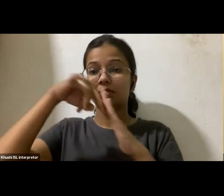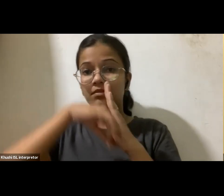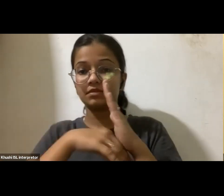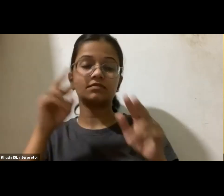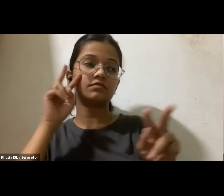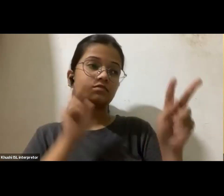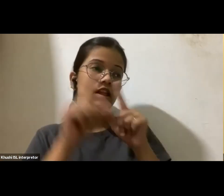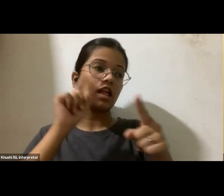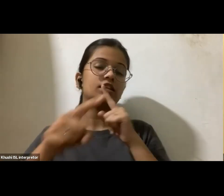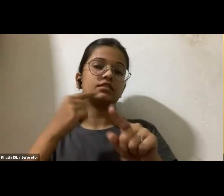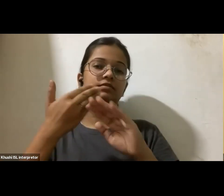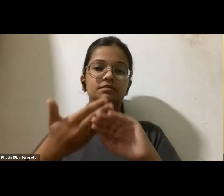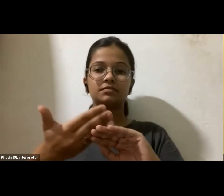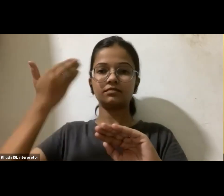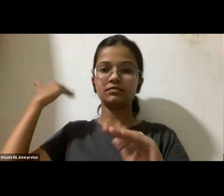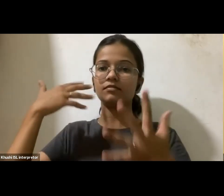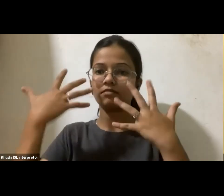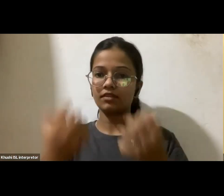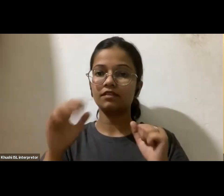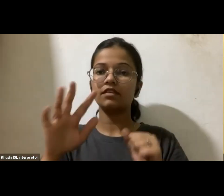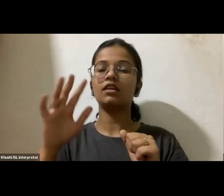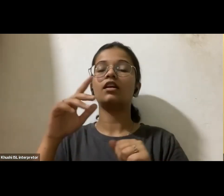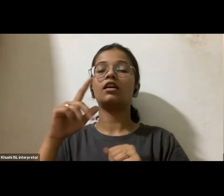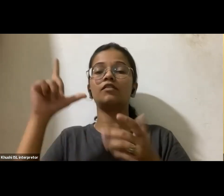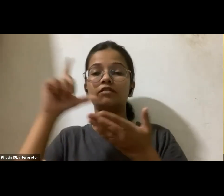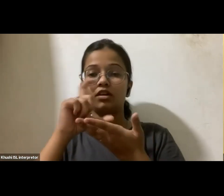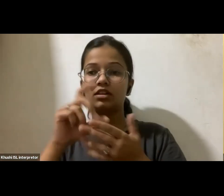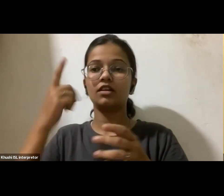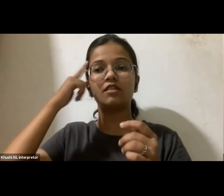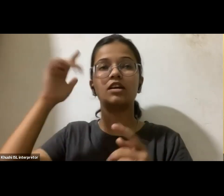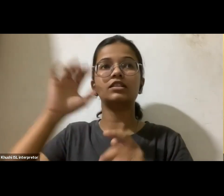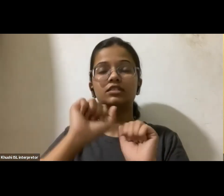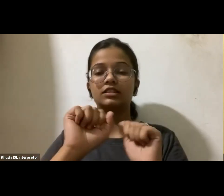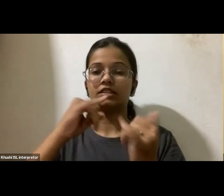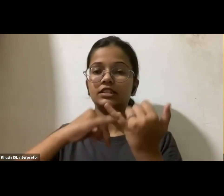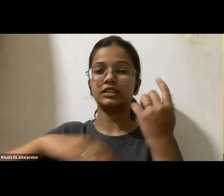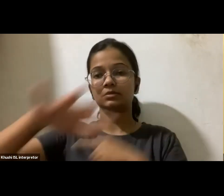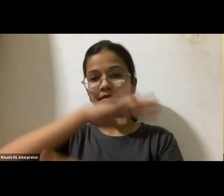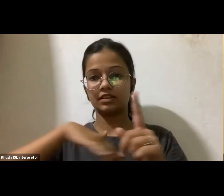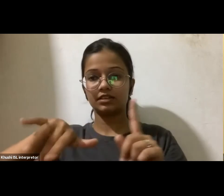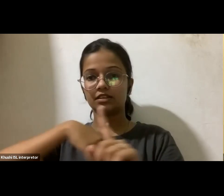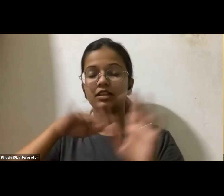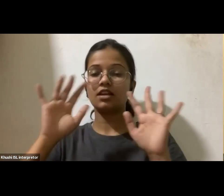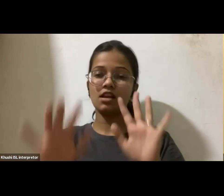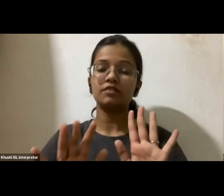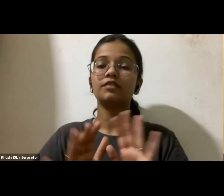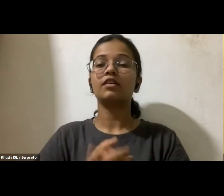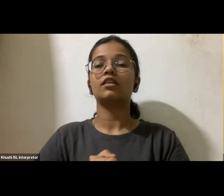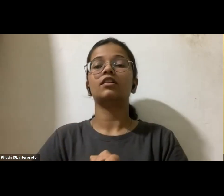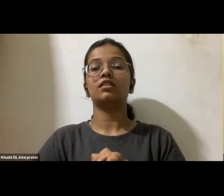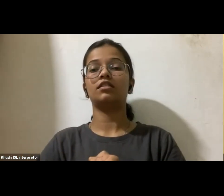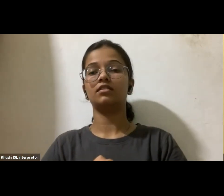the history of such kind of photographs and to bring them to the current space and to engage with them in a certain way.